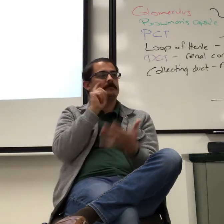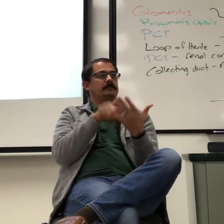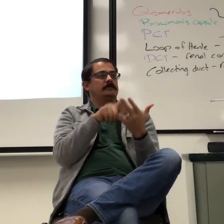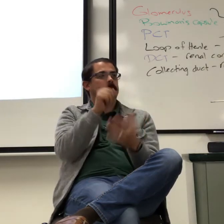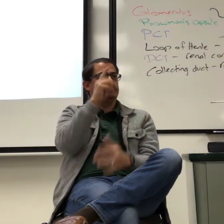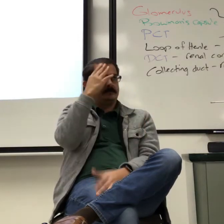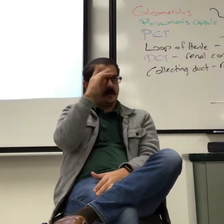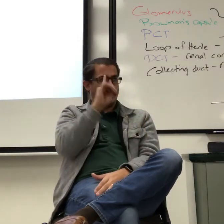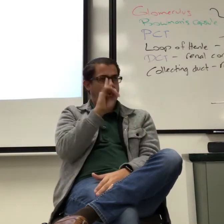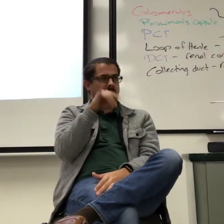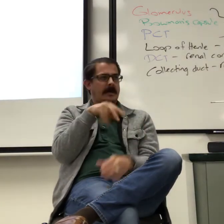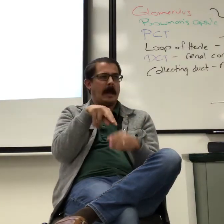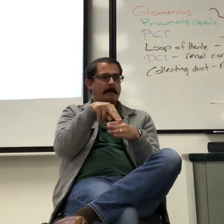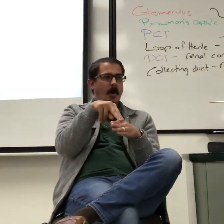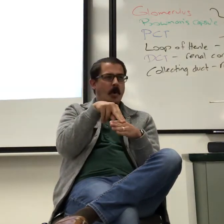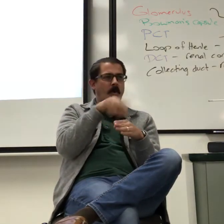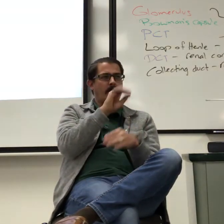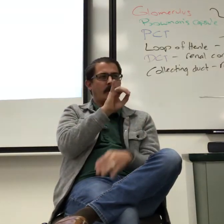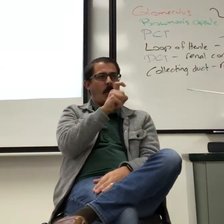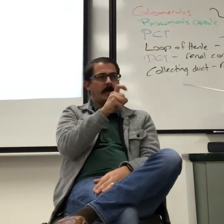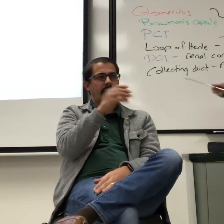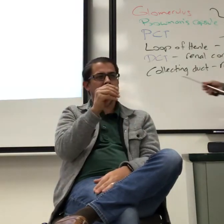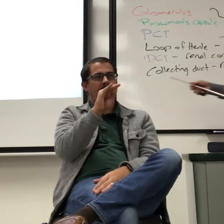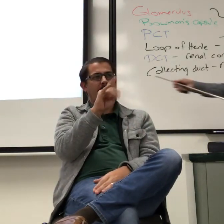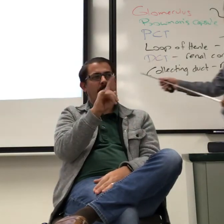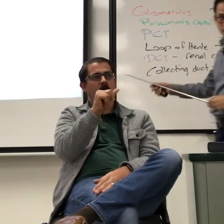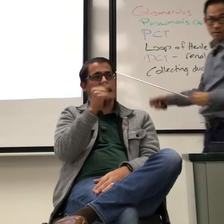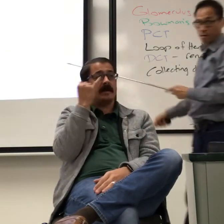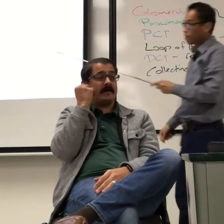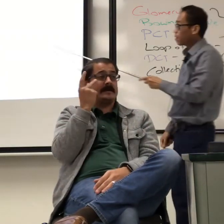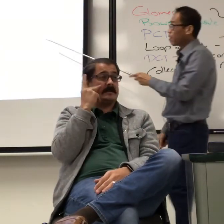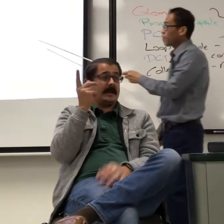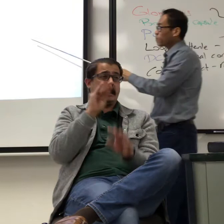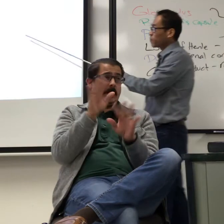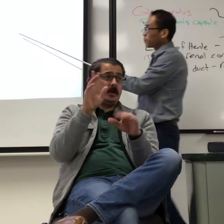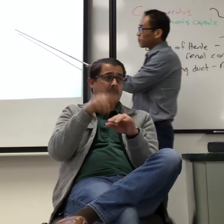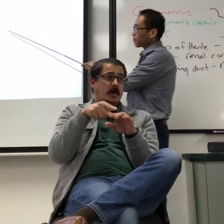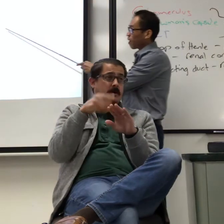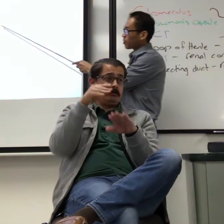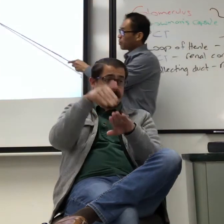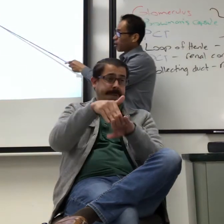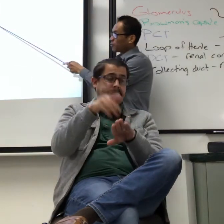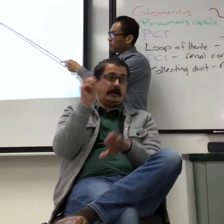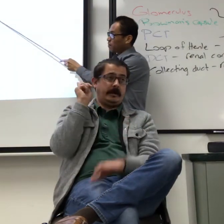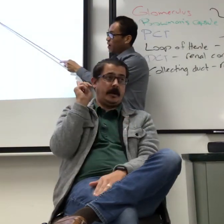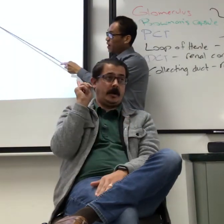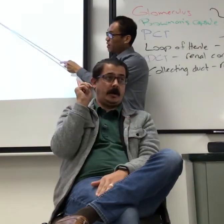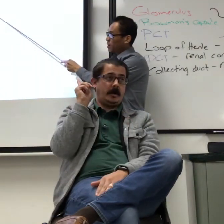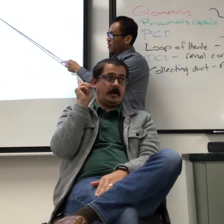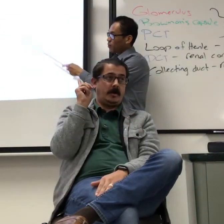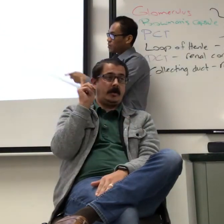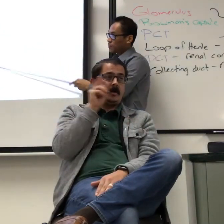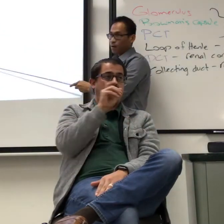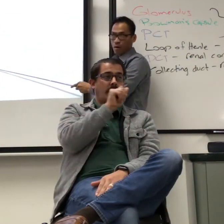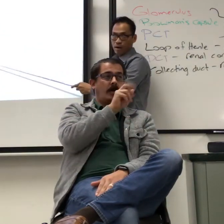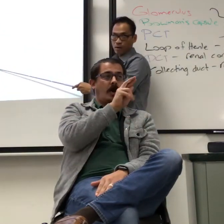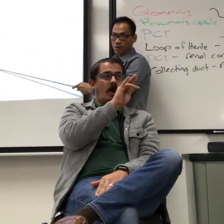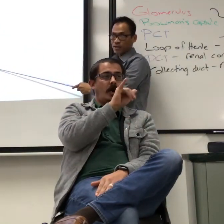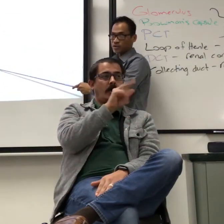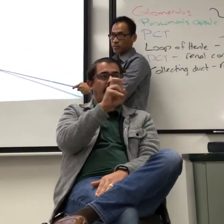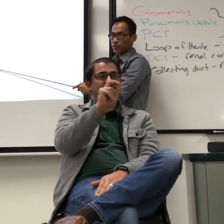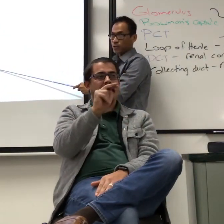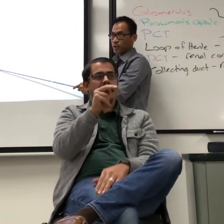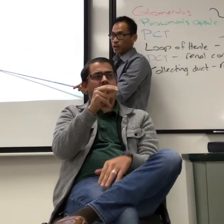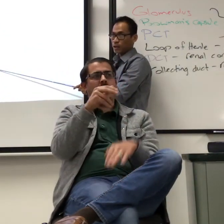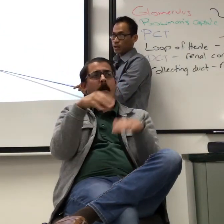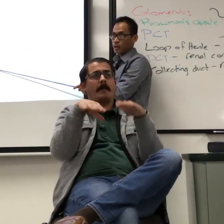kind of bordering cortex medulla. So if I see it right here, arcuate artery and vein, what's below it?